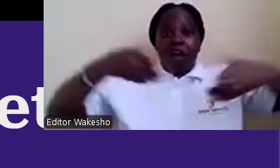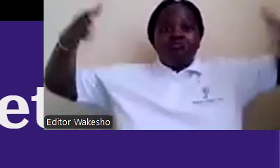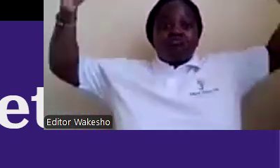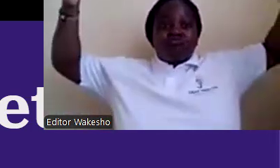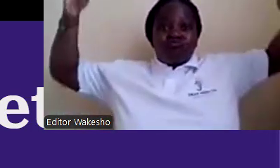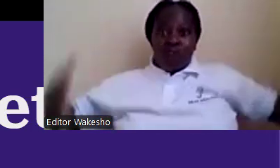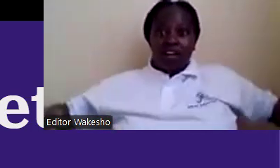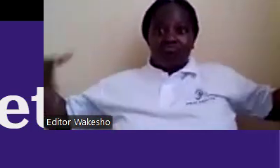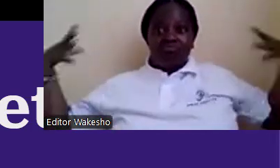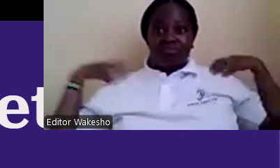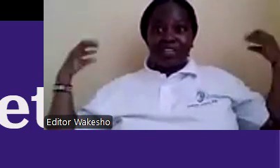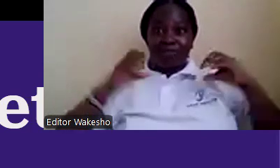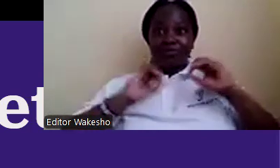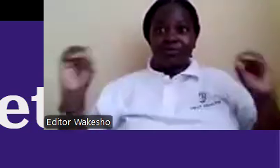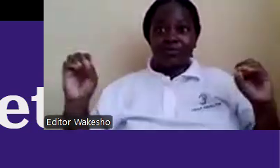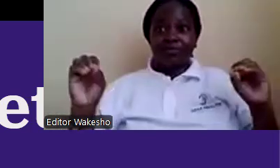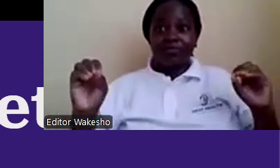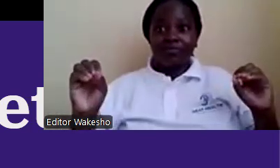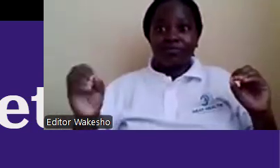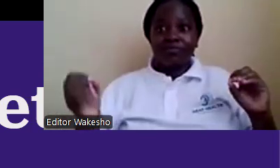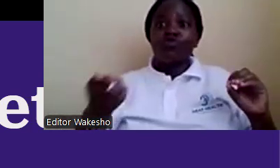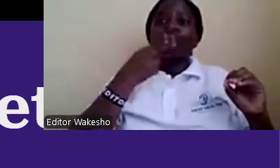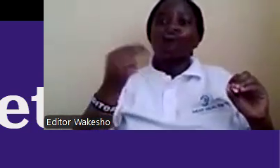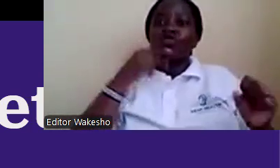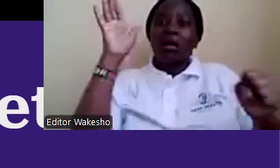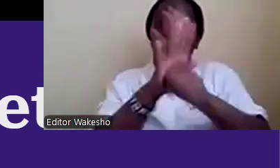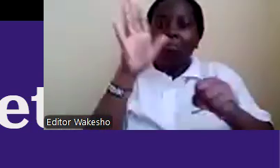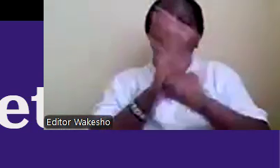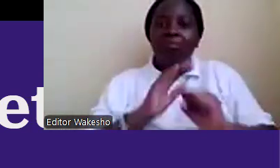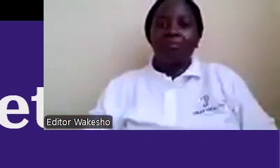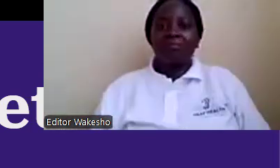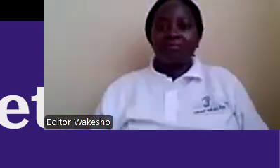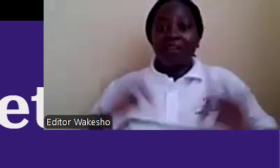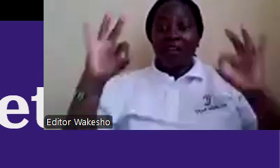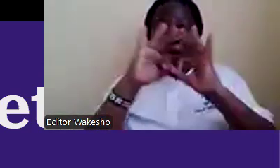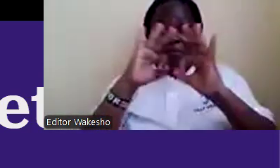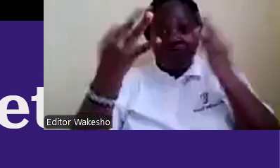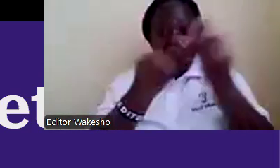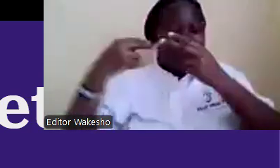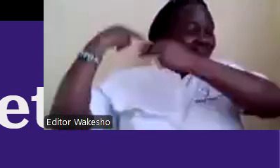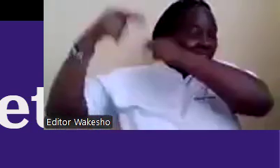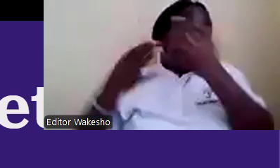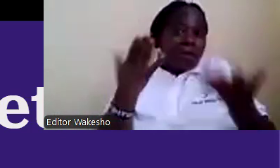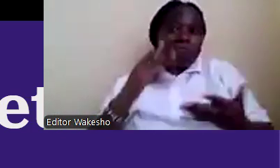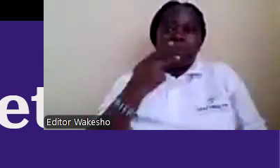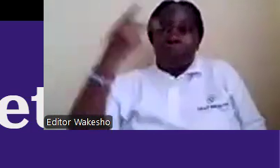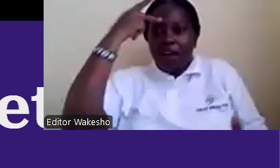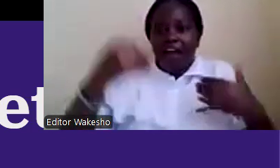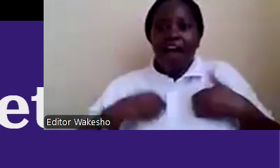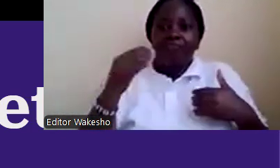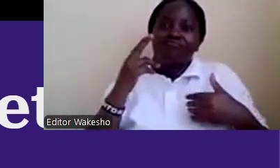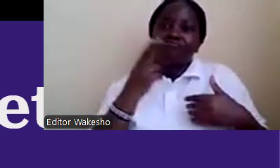exercising, eating too much sugar or unhealthy food, family history, that means if your parents have it or a